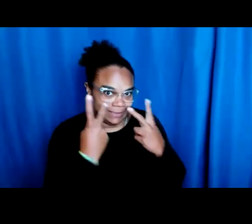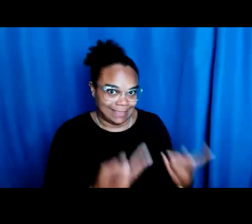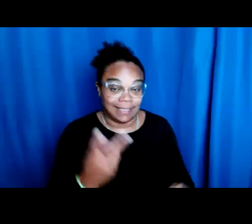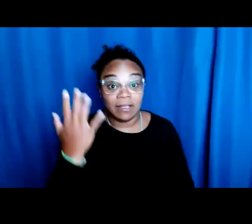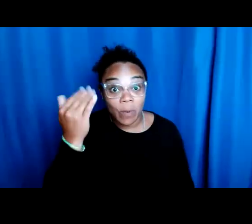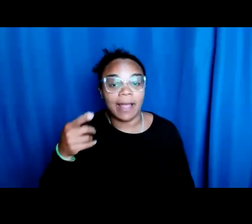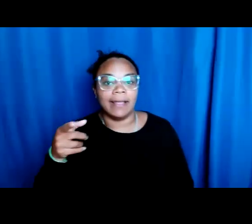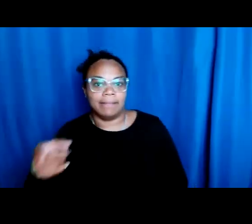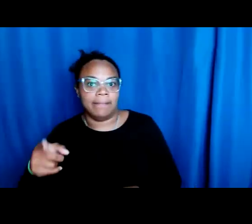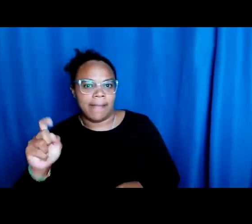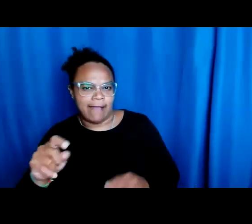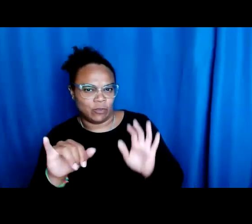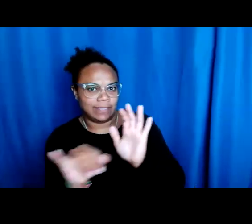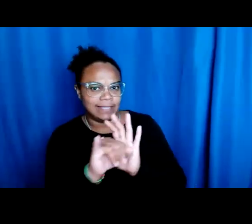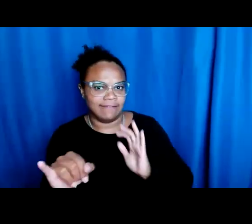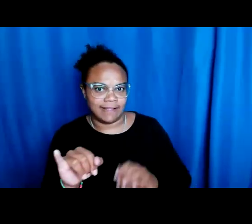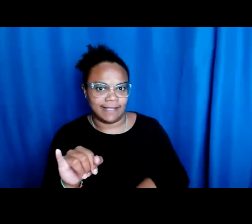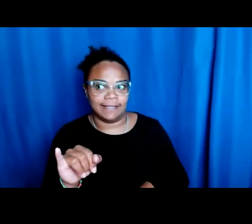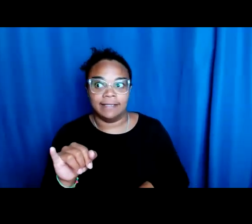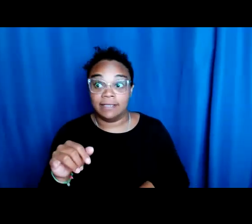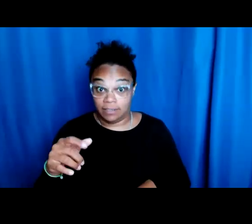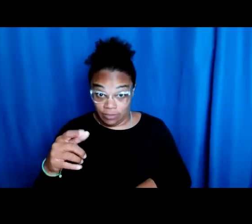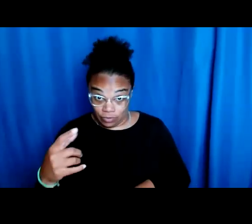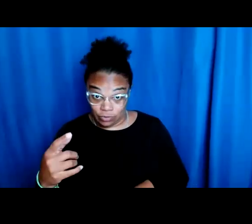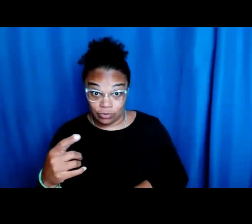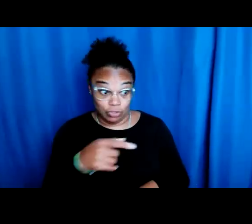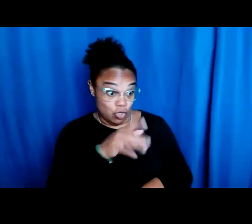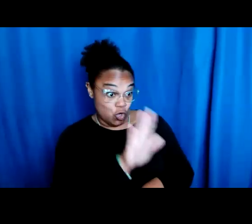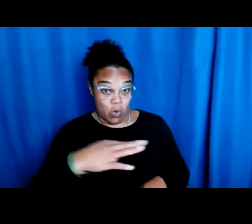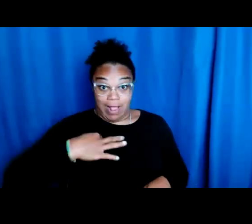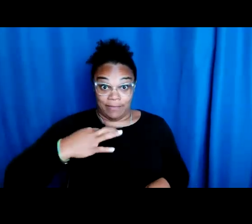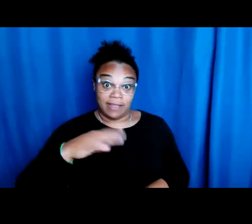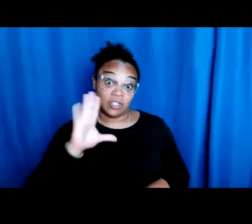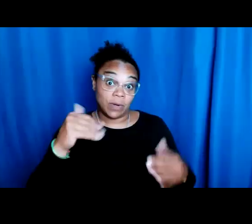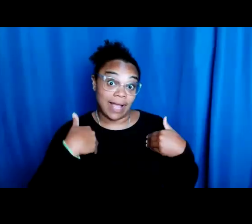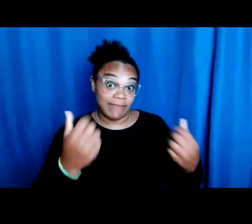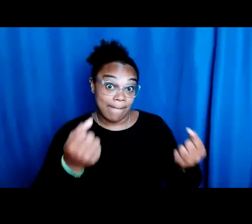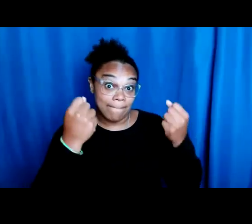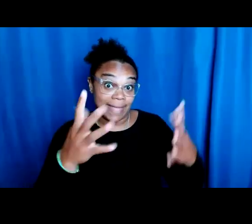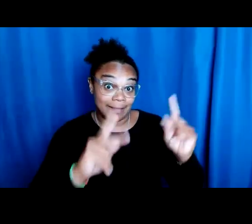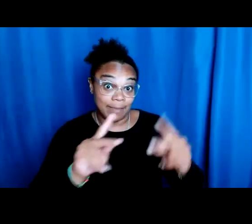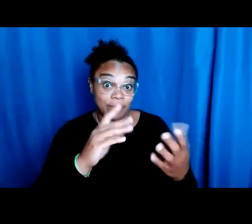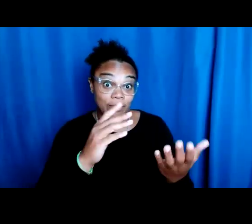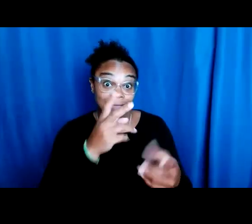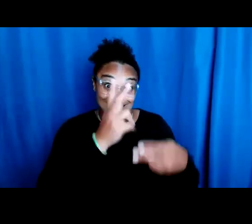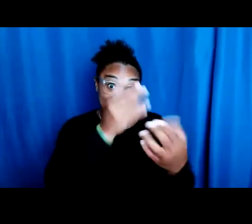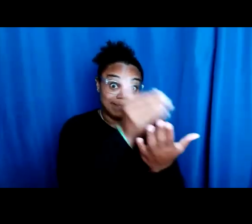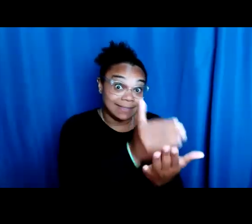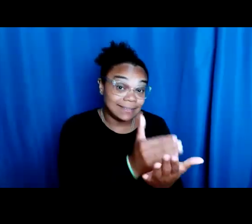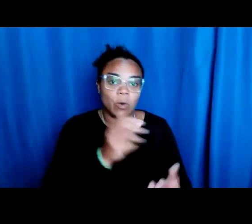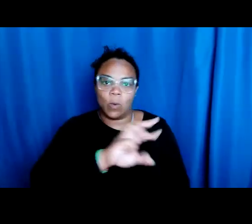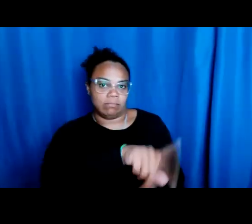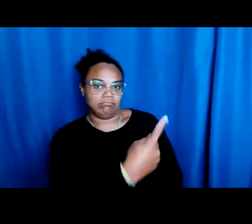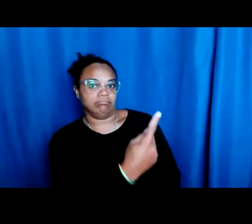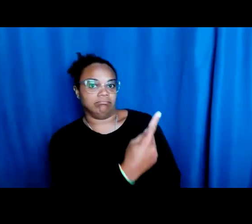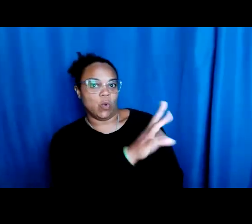multiple people to be on the application, or is it going to just be you? They